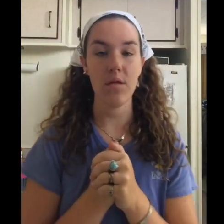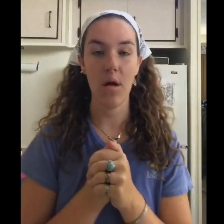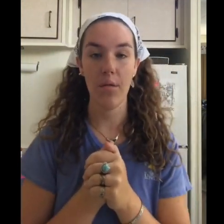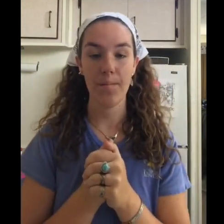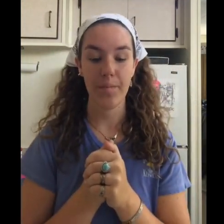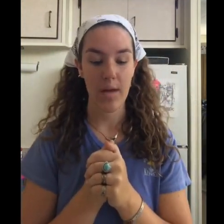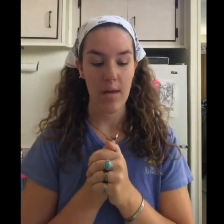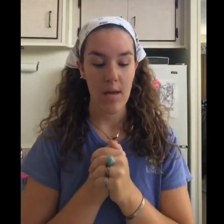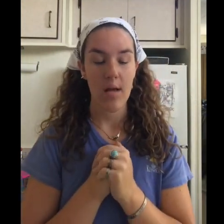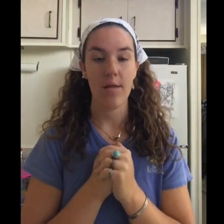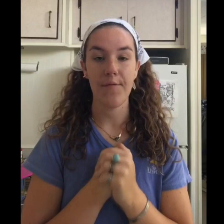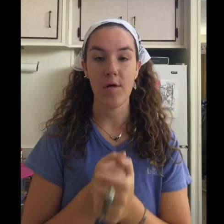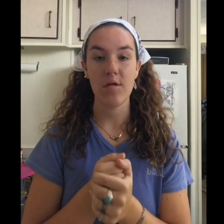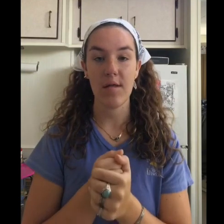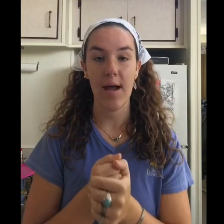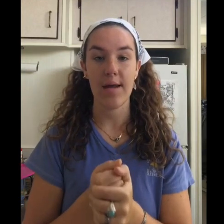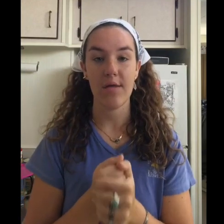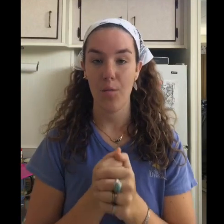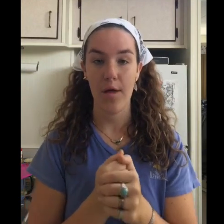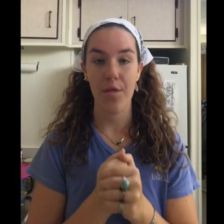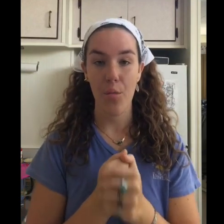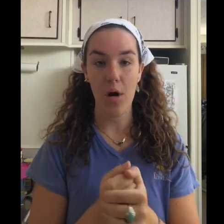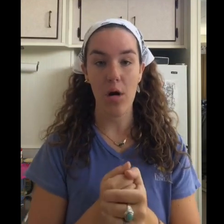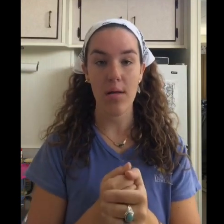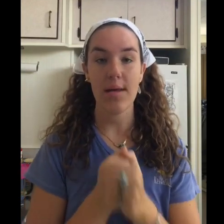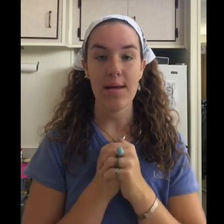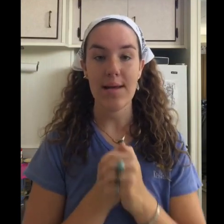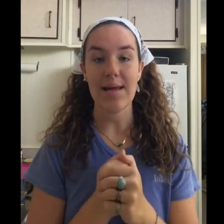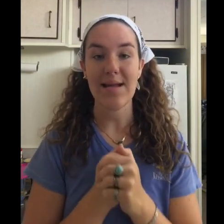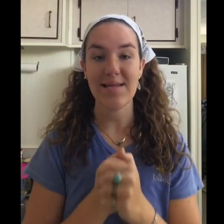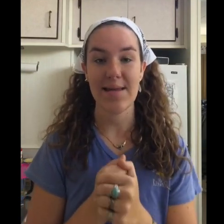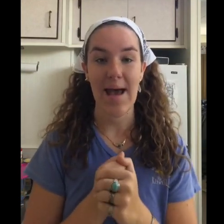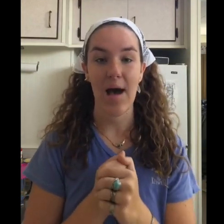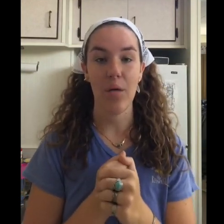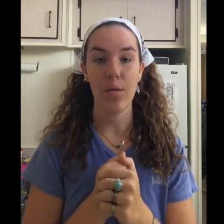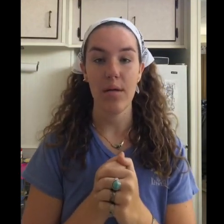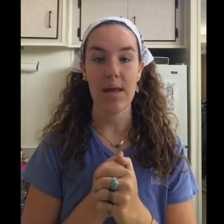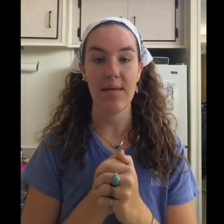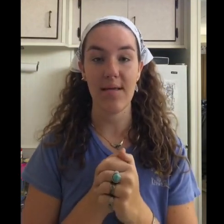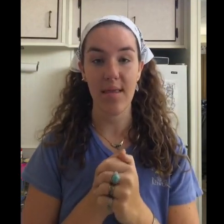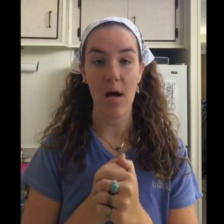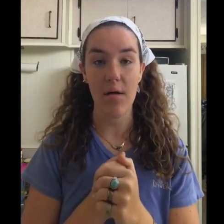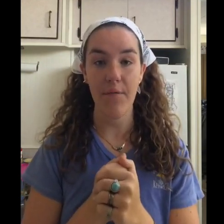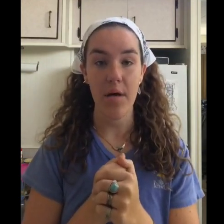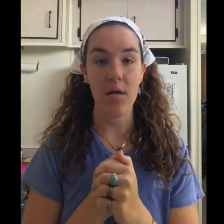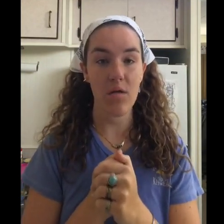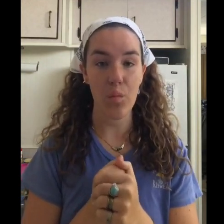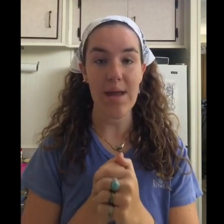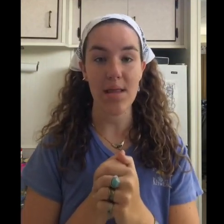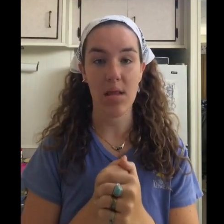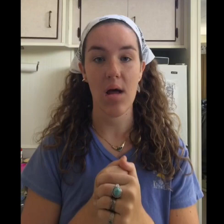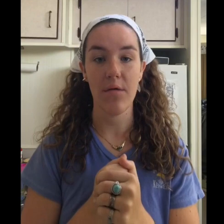So the first line is, what the world needs now is love, sweet love.